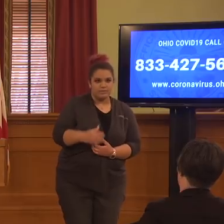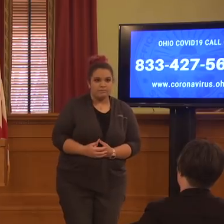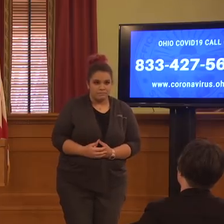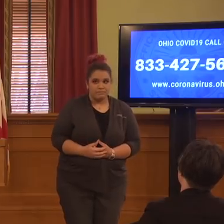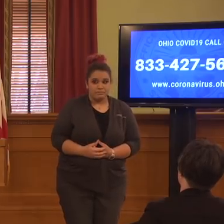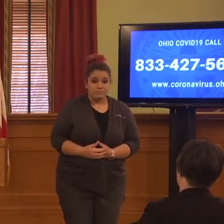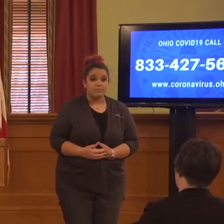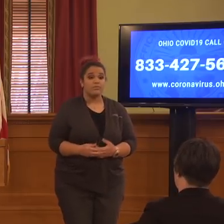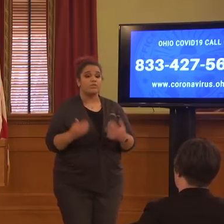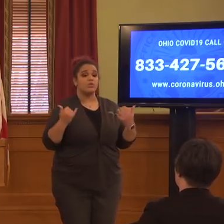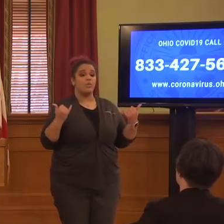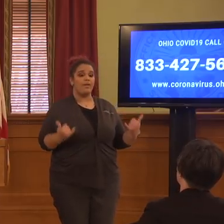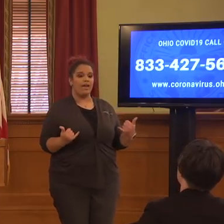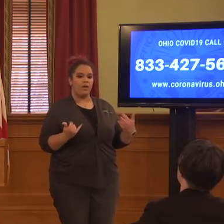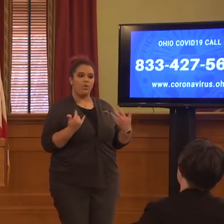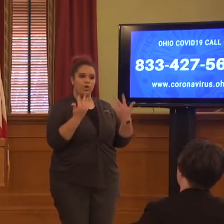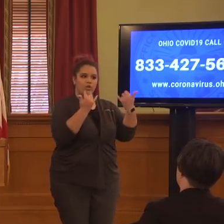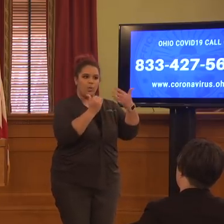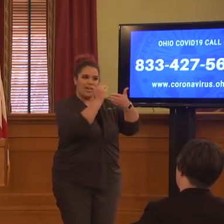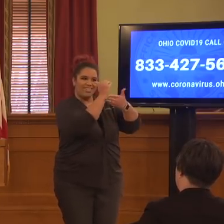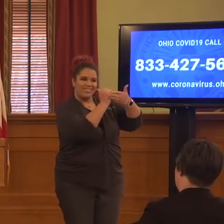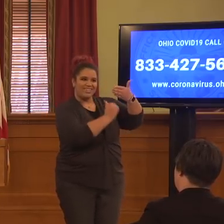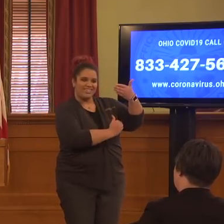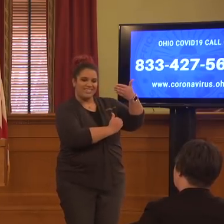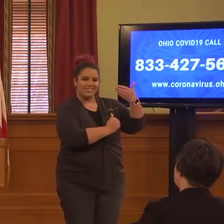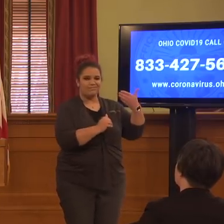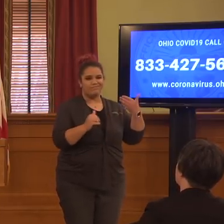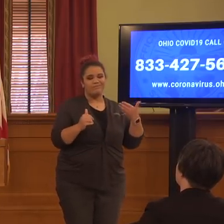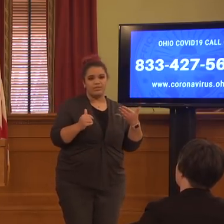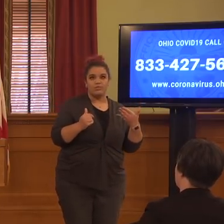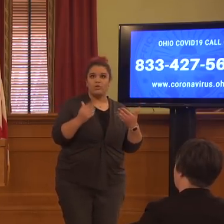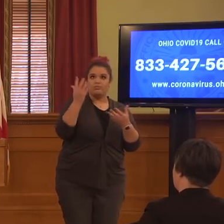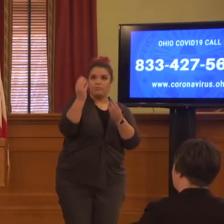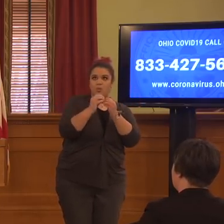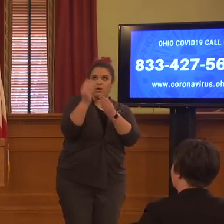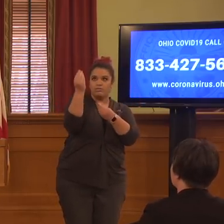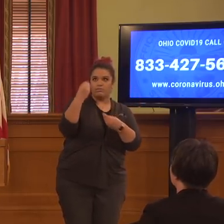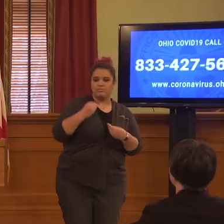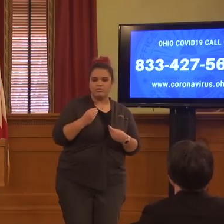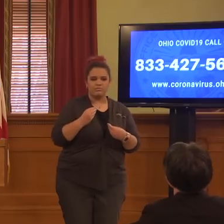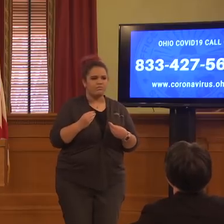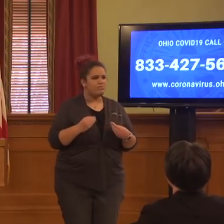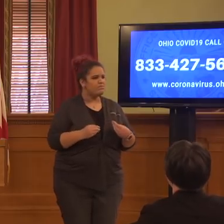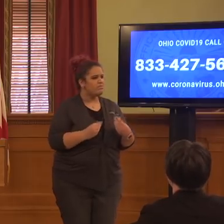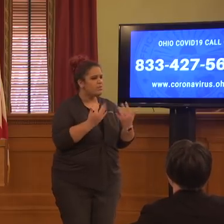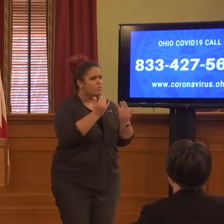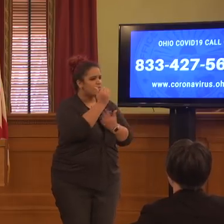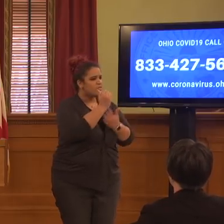it's nothing we can do. We're just like, bring us more. How long is the queue?